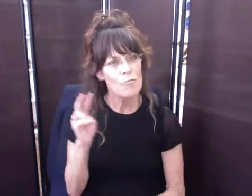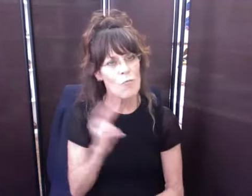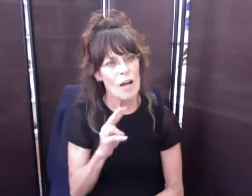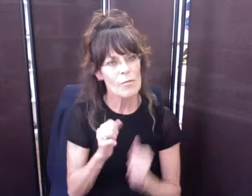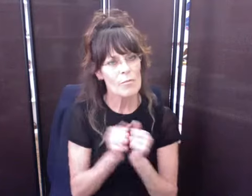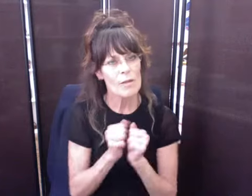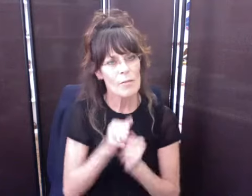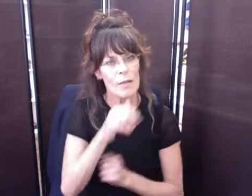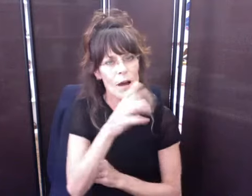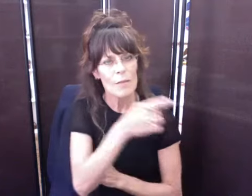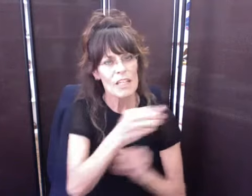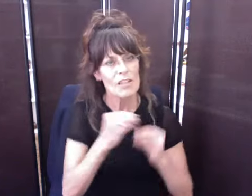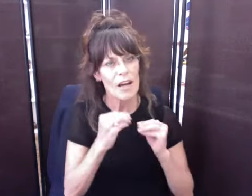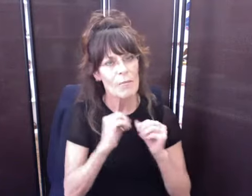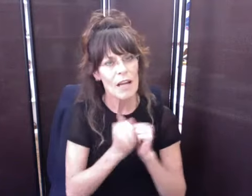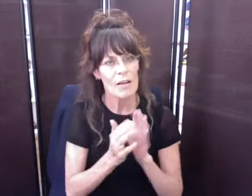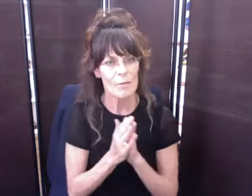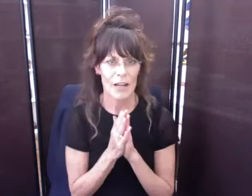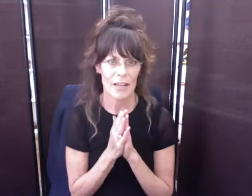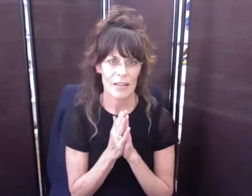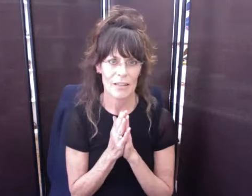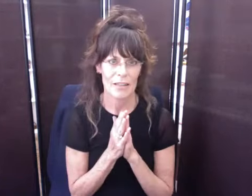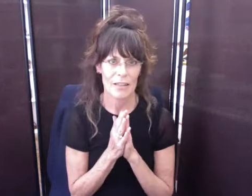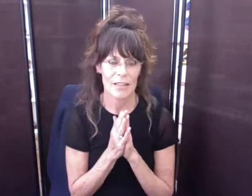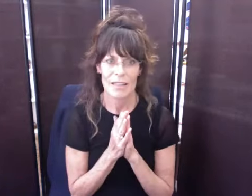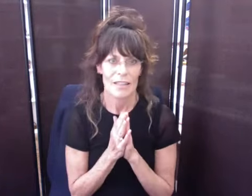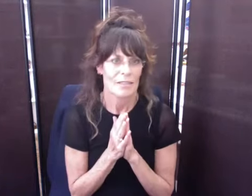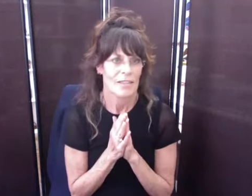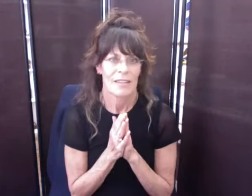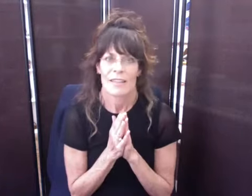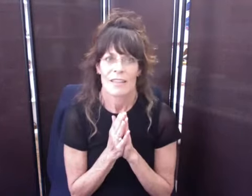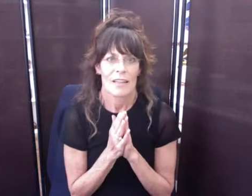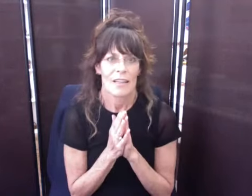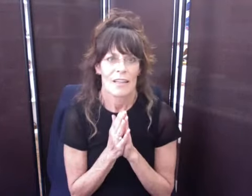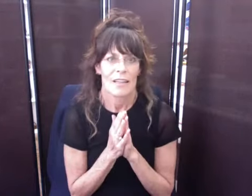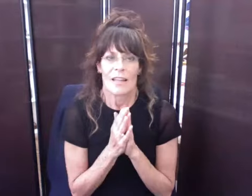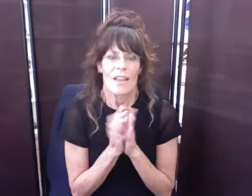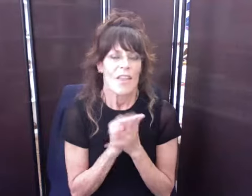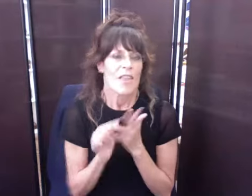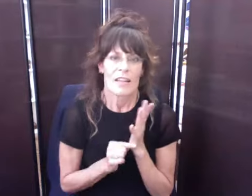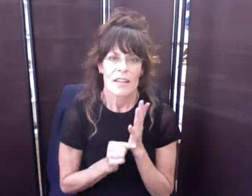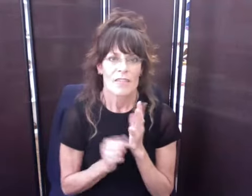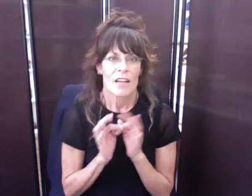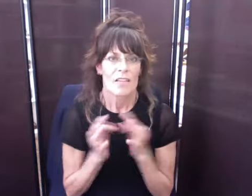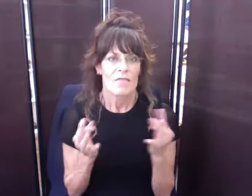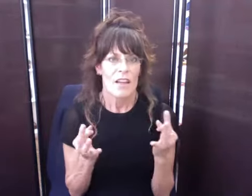And I was not like that. I took my family name, and the things I had done were anything but honorable. They were